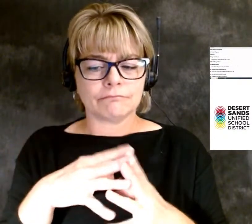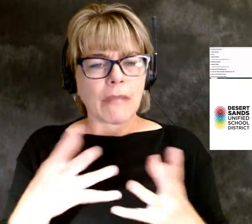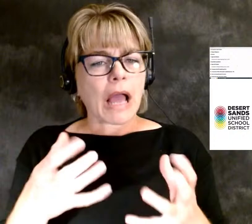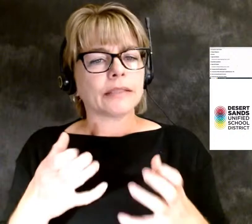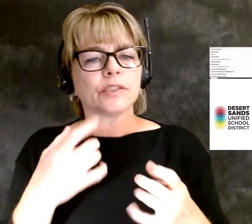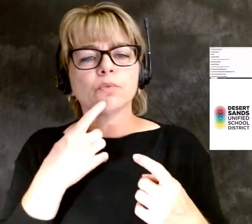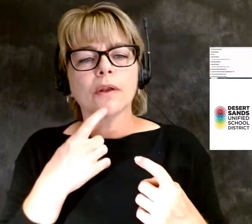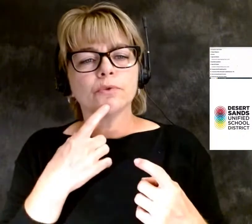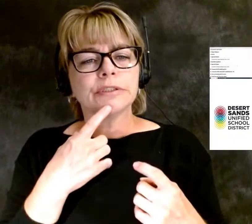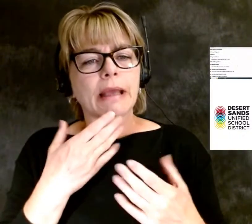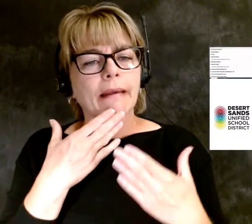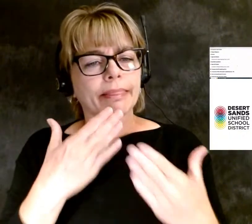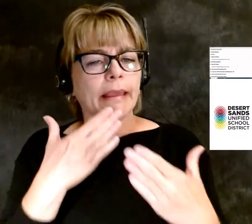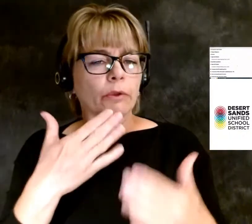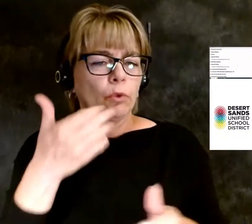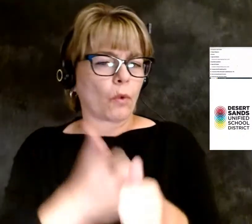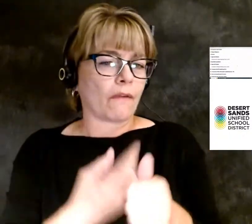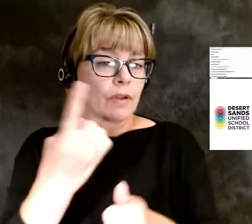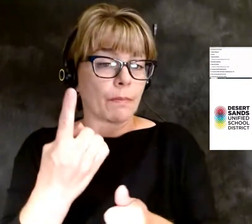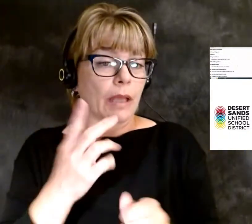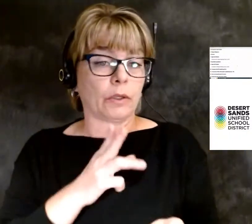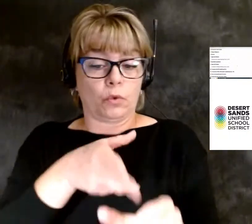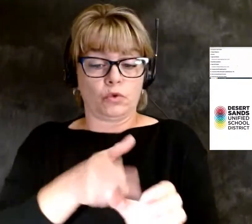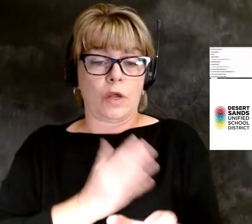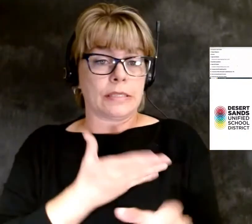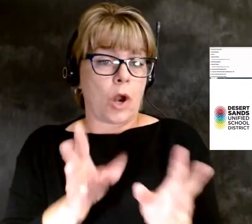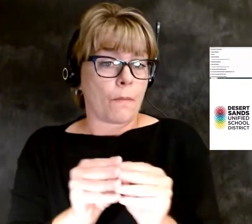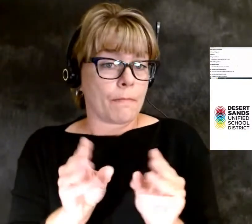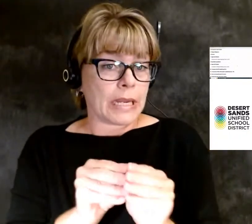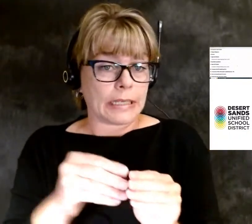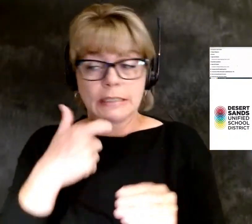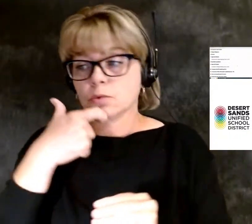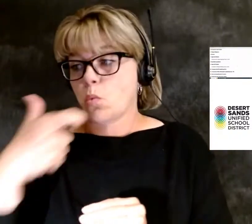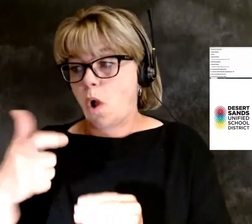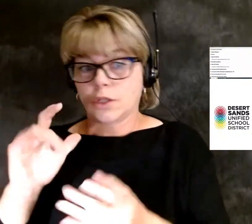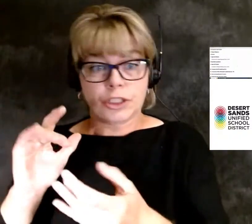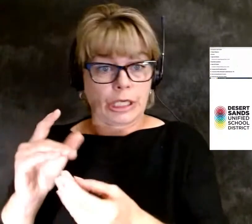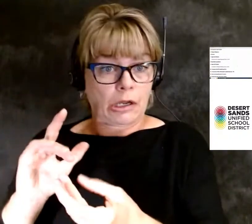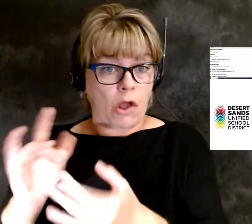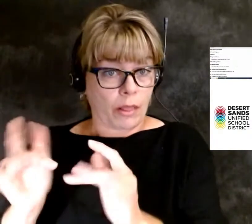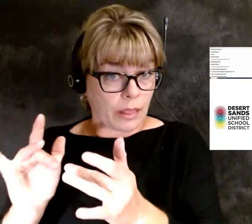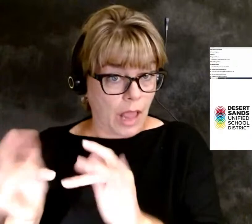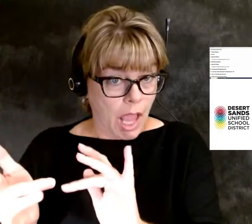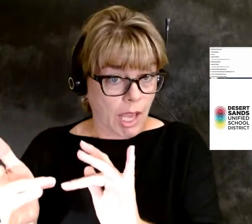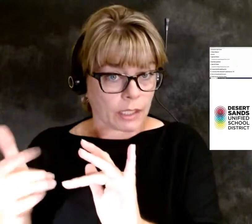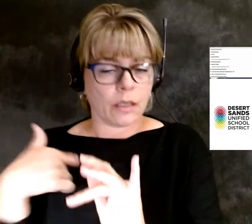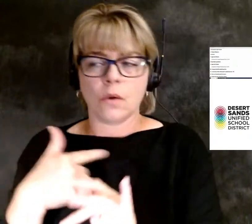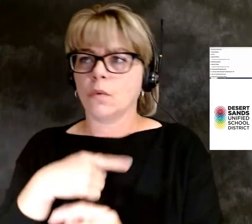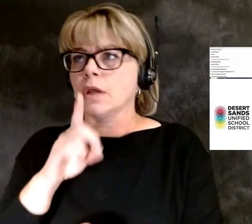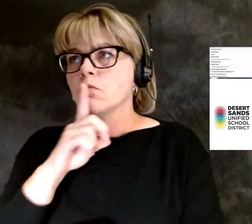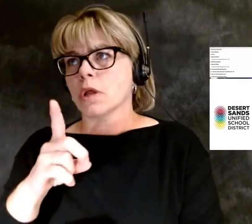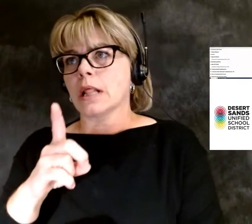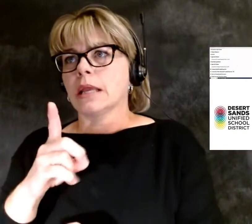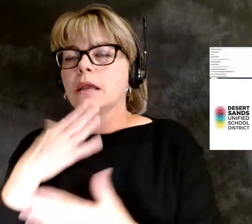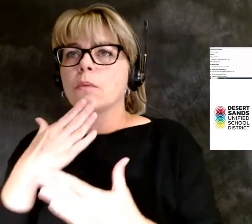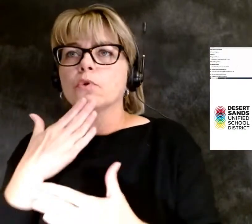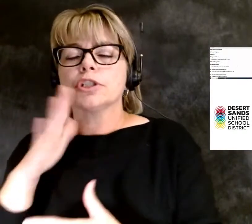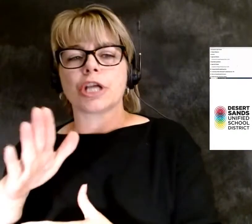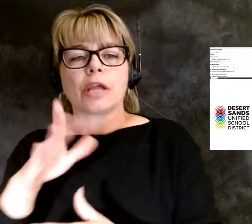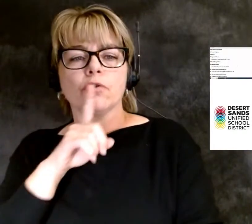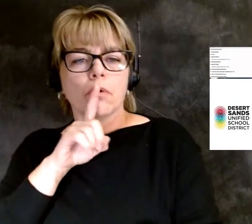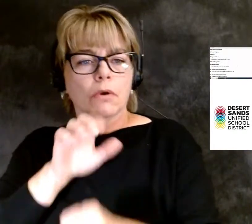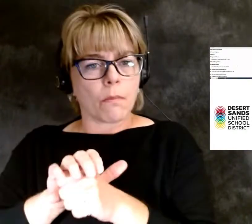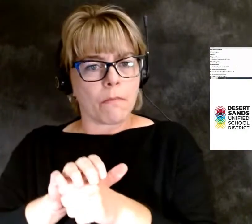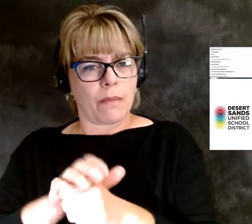thank you, everybody who comes here, who's watching online. We really appreciate your commitment to the education here for our students in